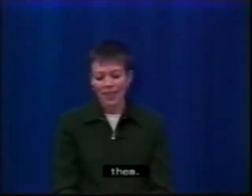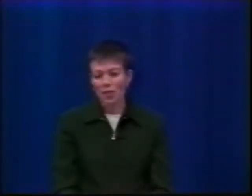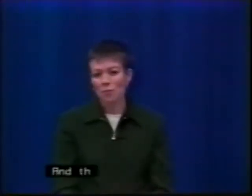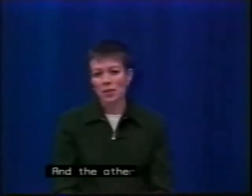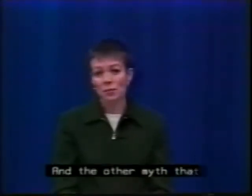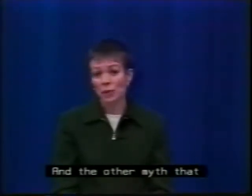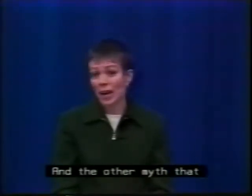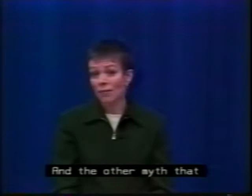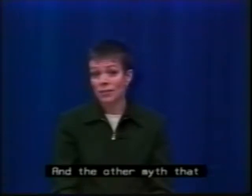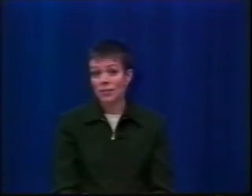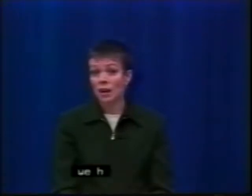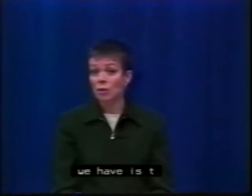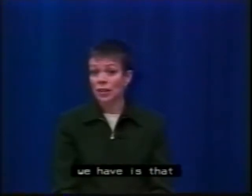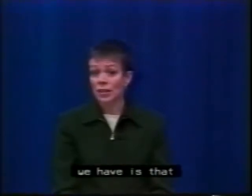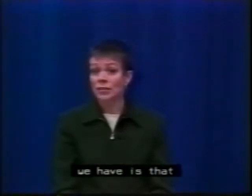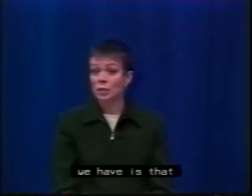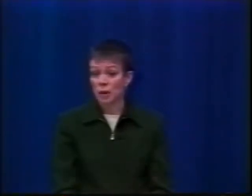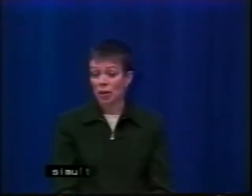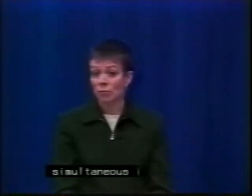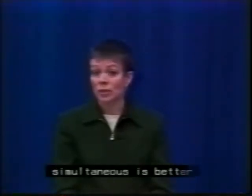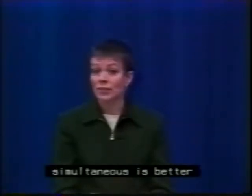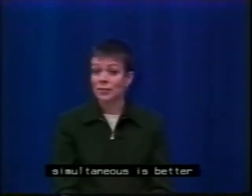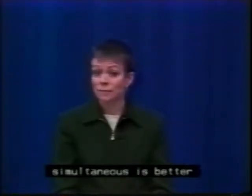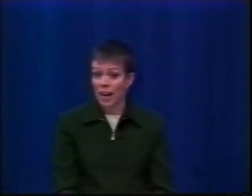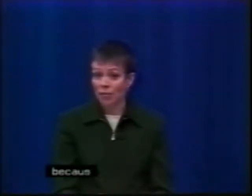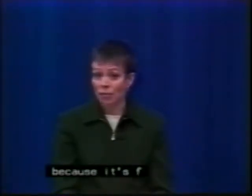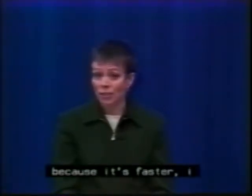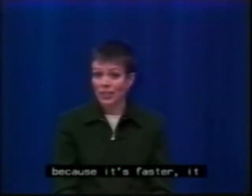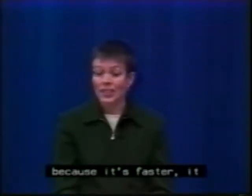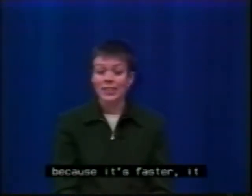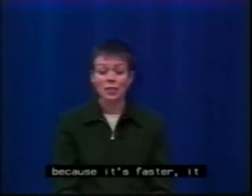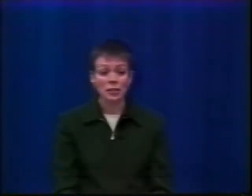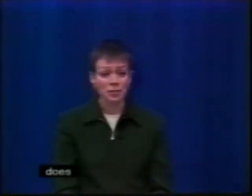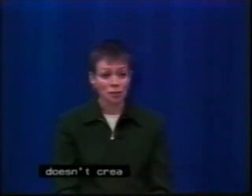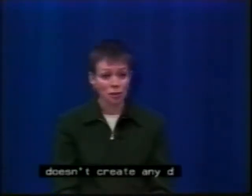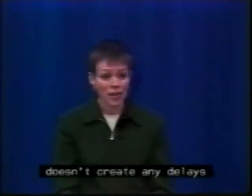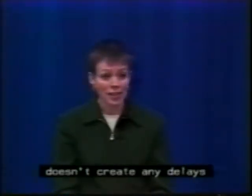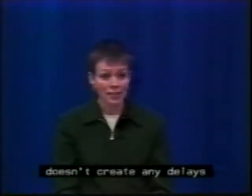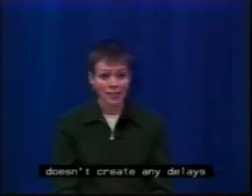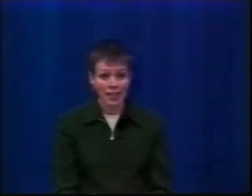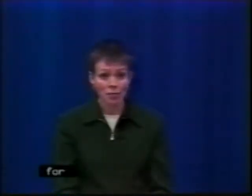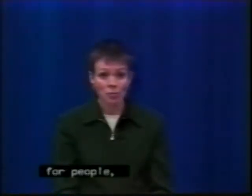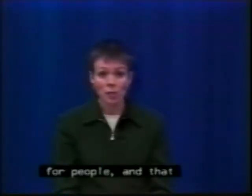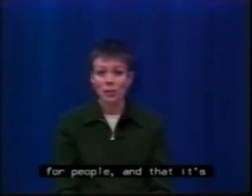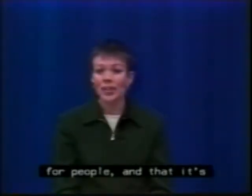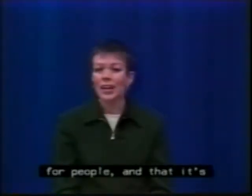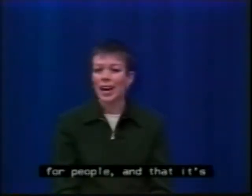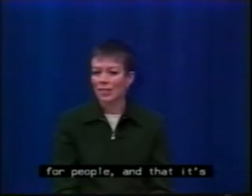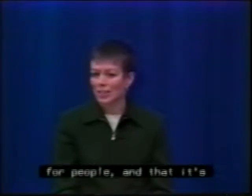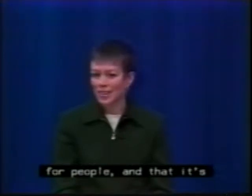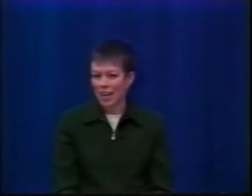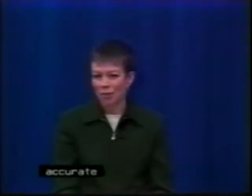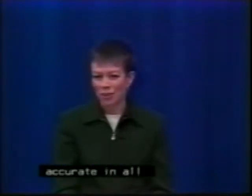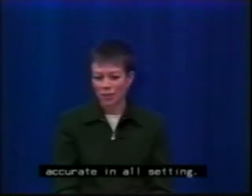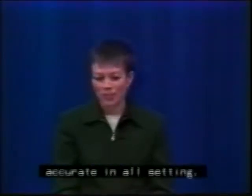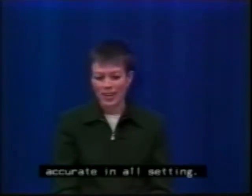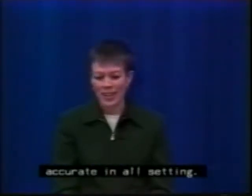the other myth that we have is that simultaneous is better because it's faster, it doesn't create any delays for people, and that it's accurate in all